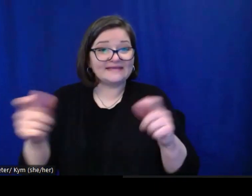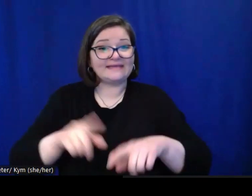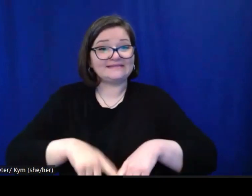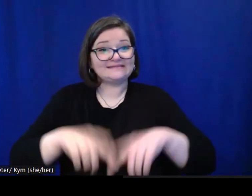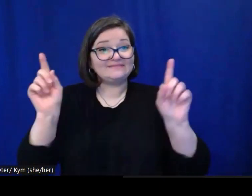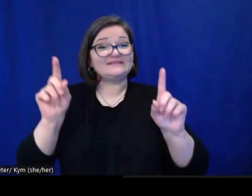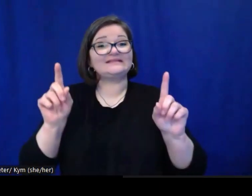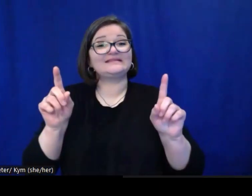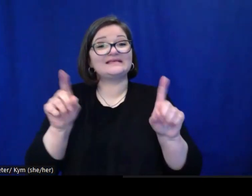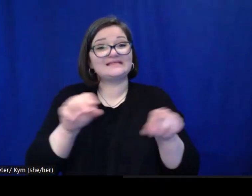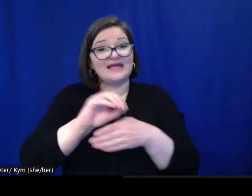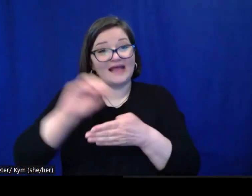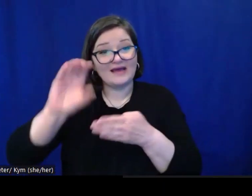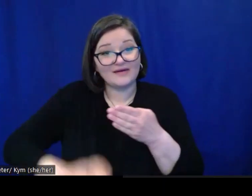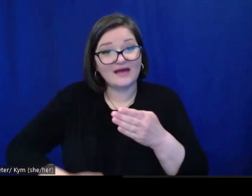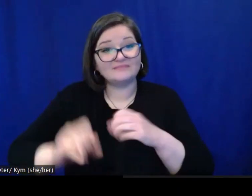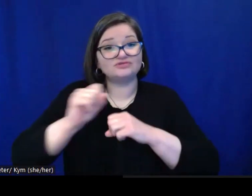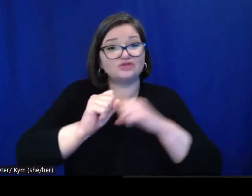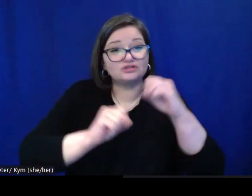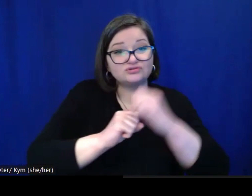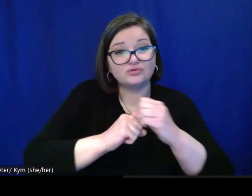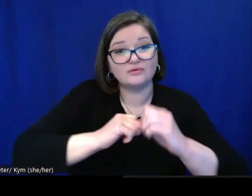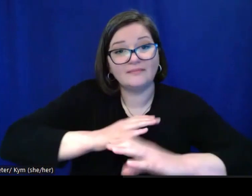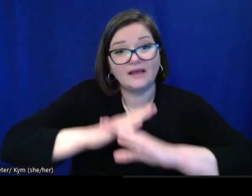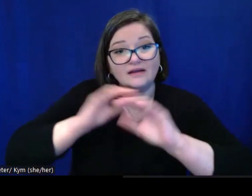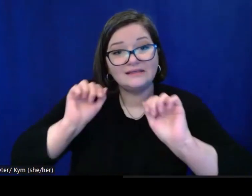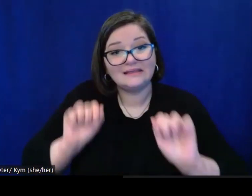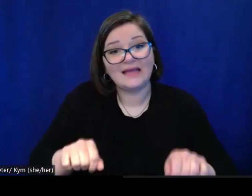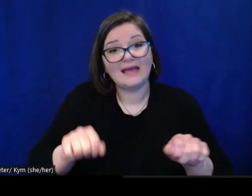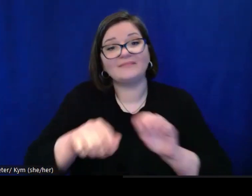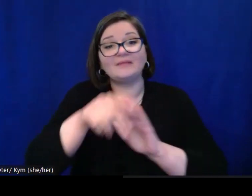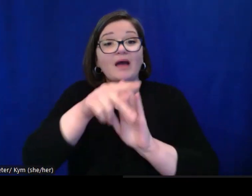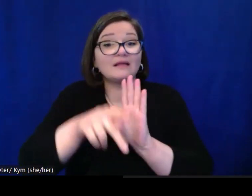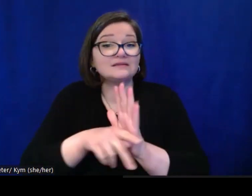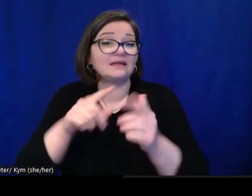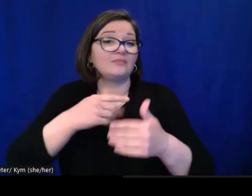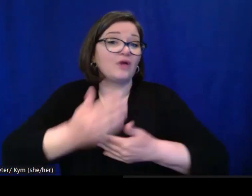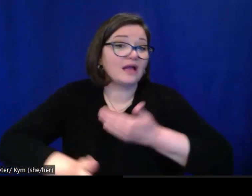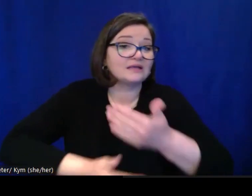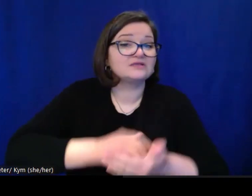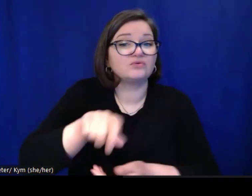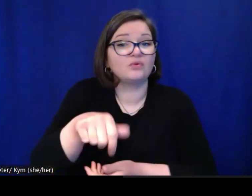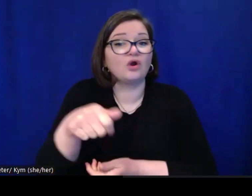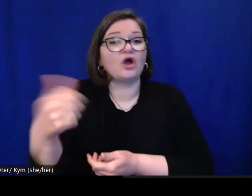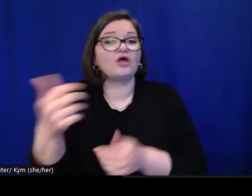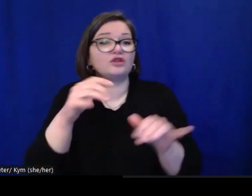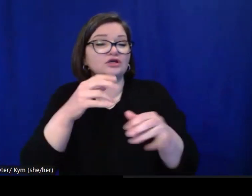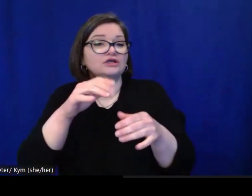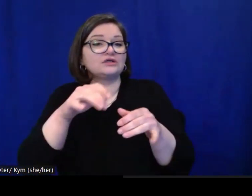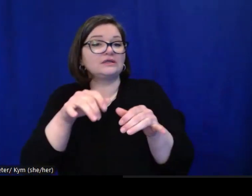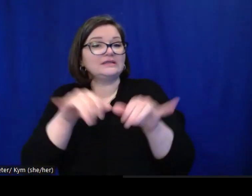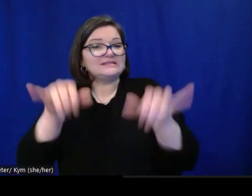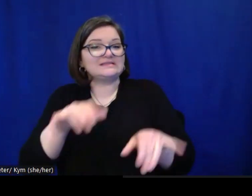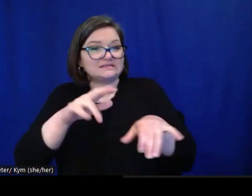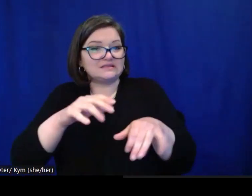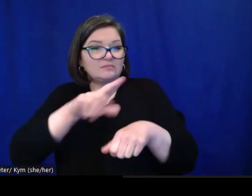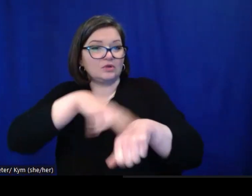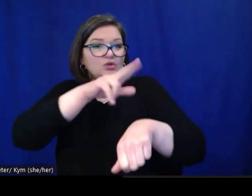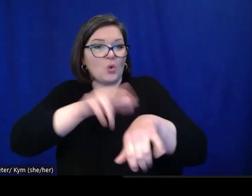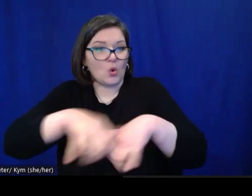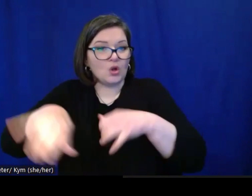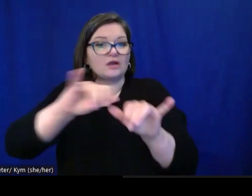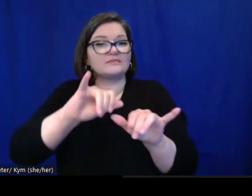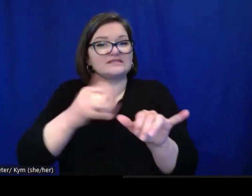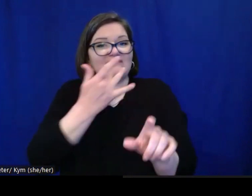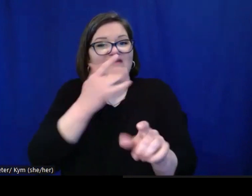can be policies, practices, and other norms that favor an advantaged group while systematically disadvantaging